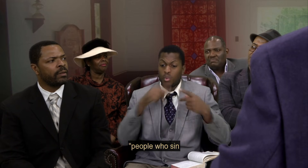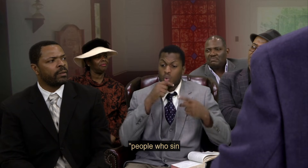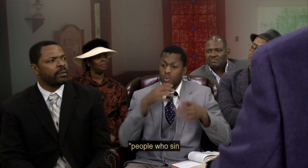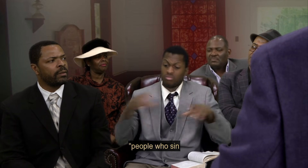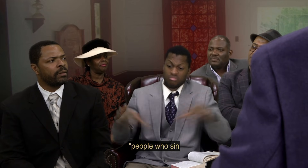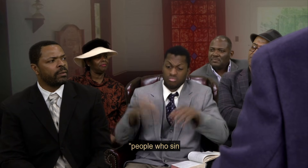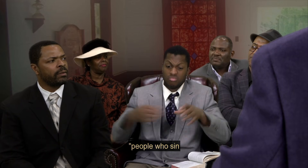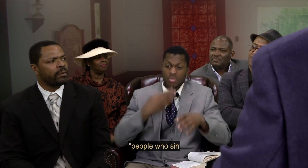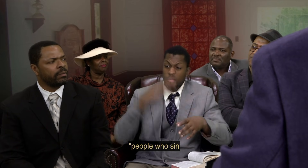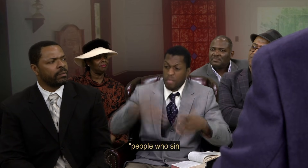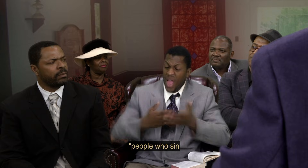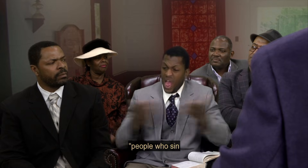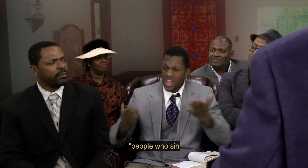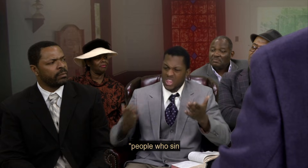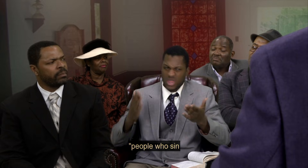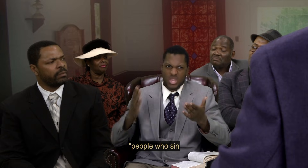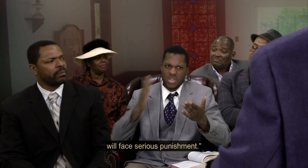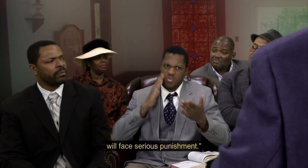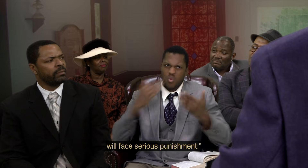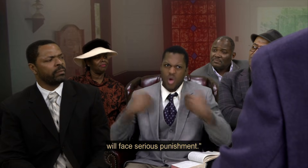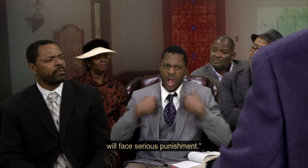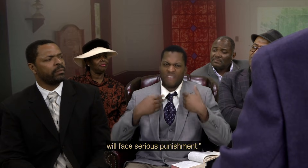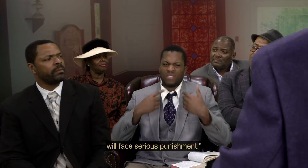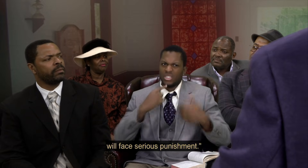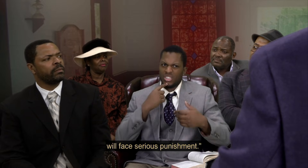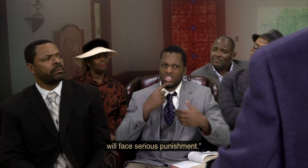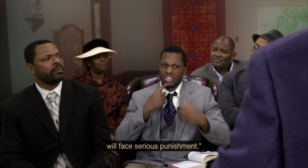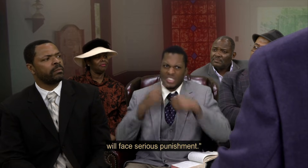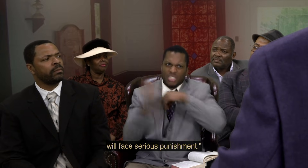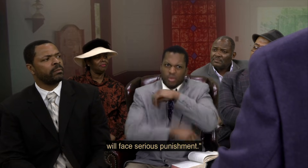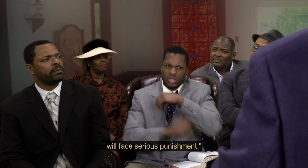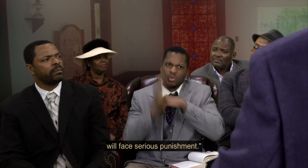people who sin will face serious punishment.